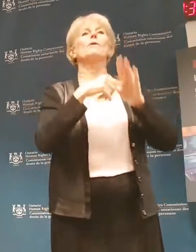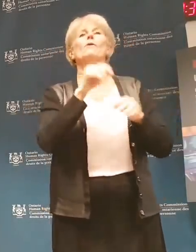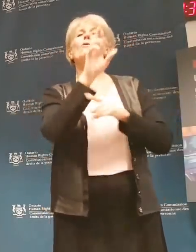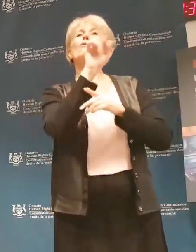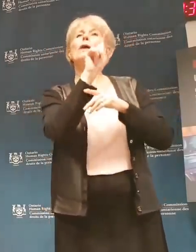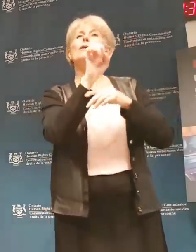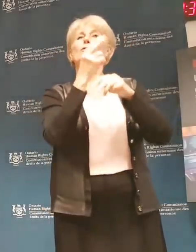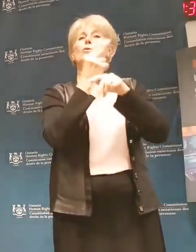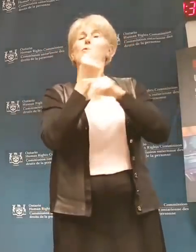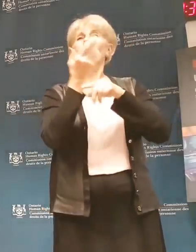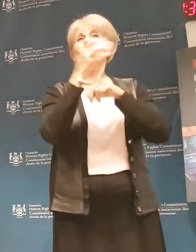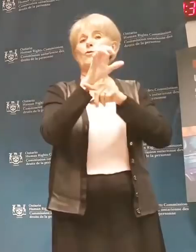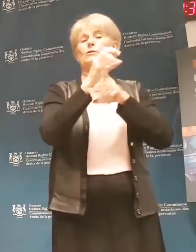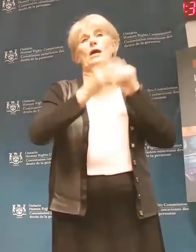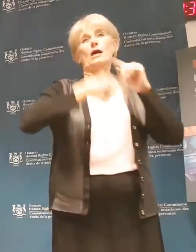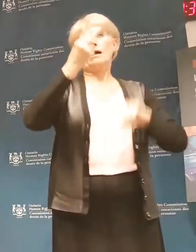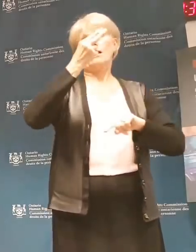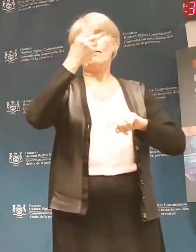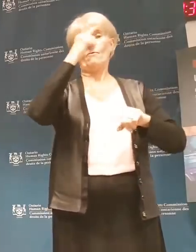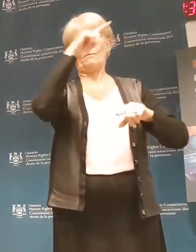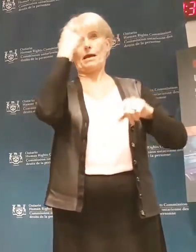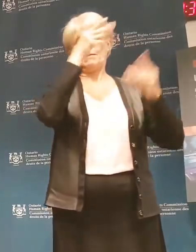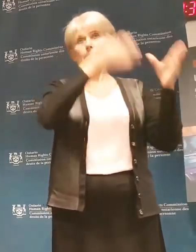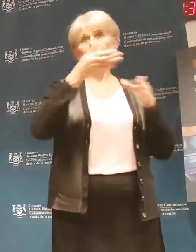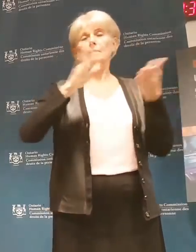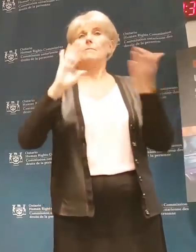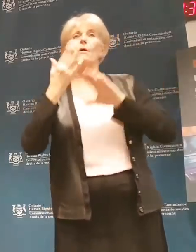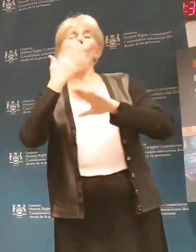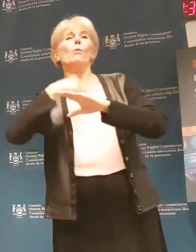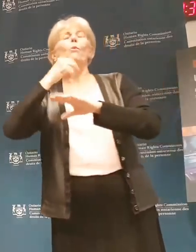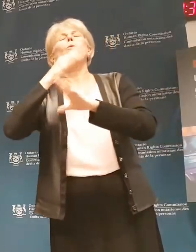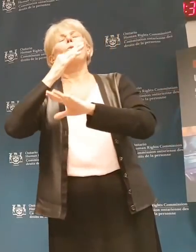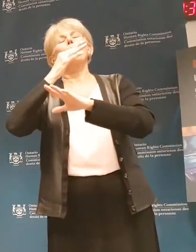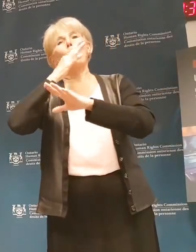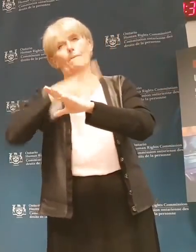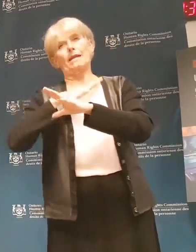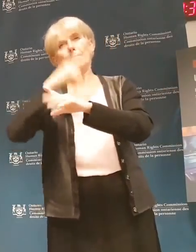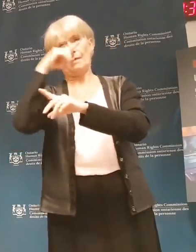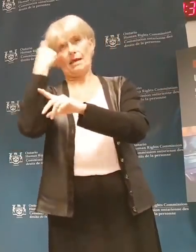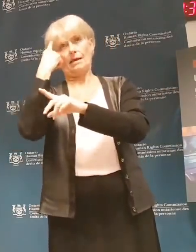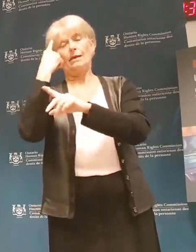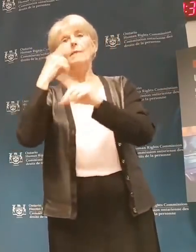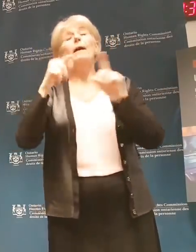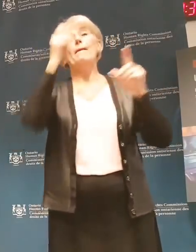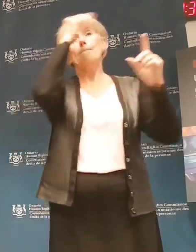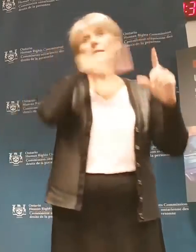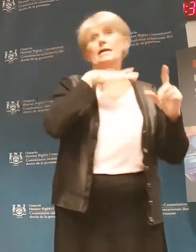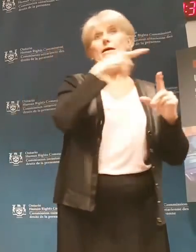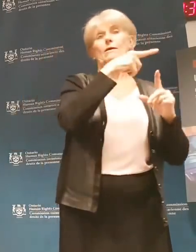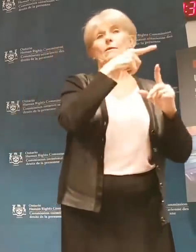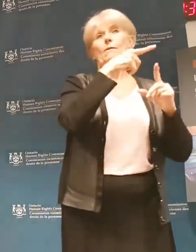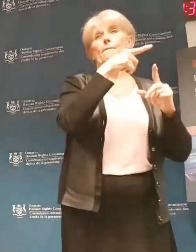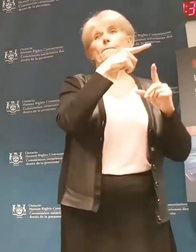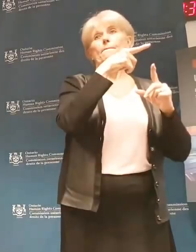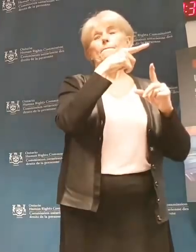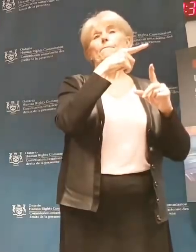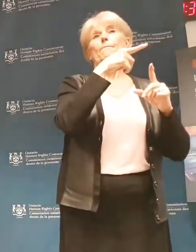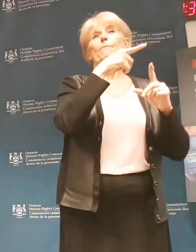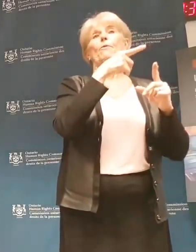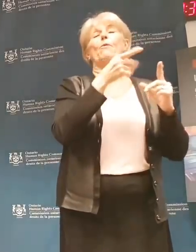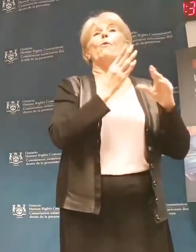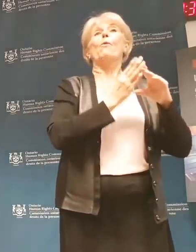rates of use of force are much higher for black males than black females. And black males were significantly